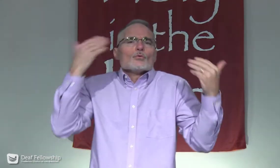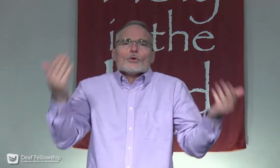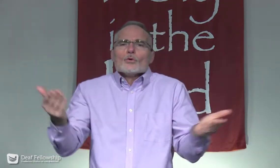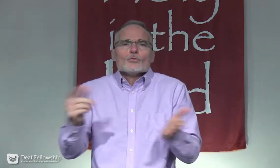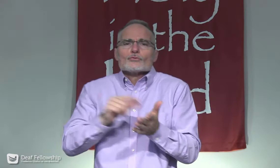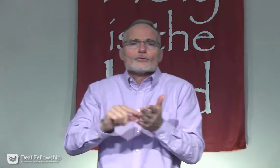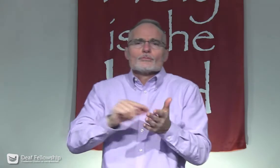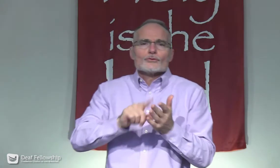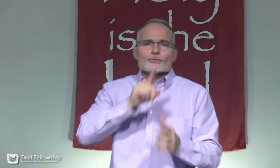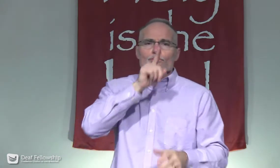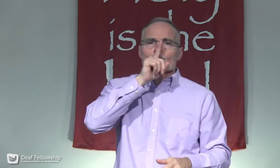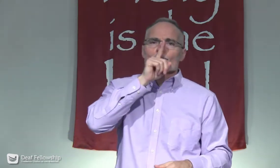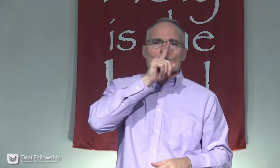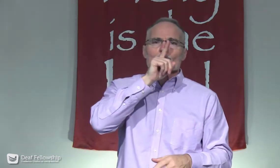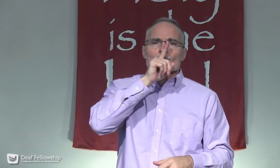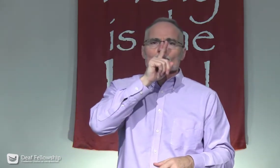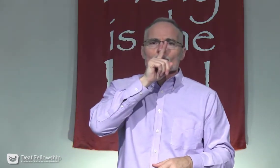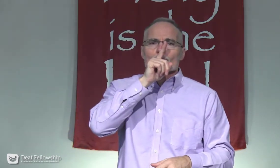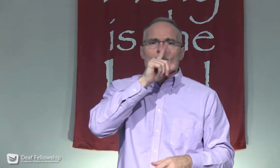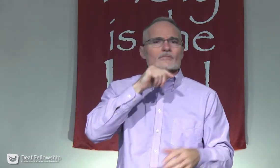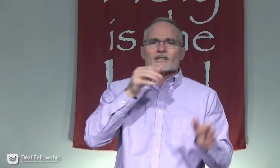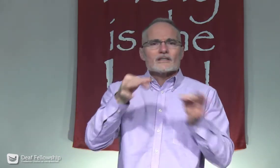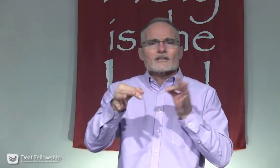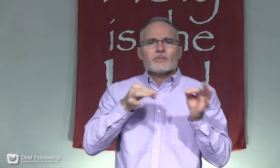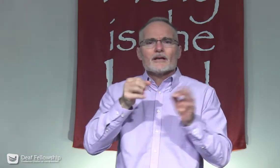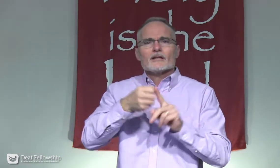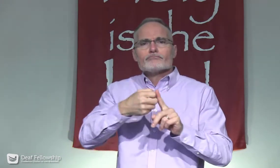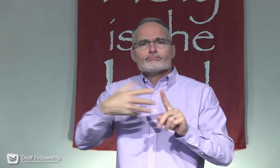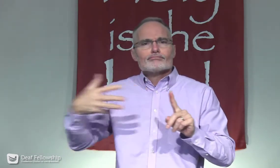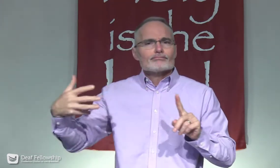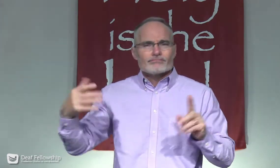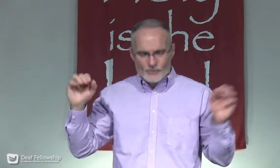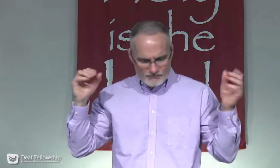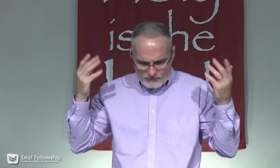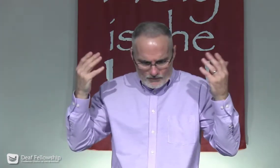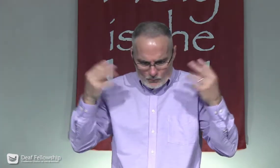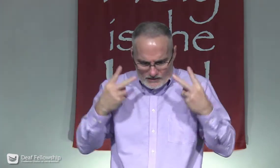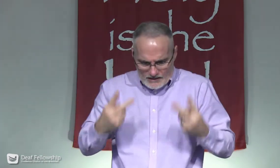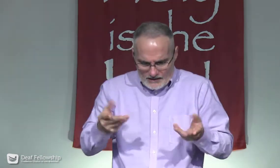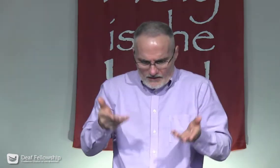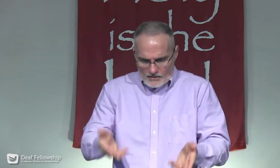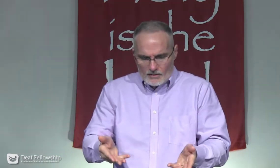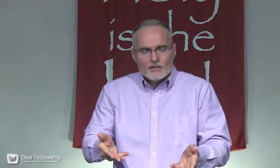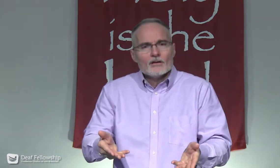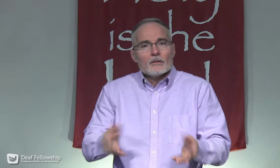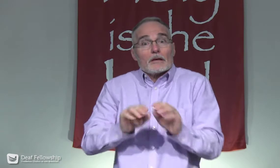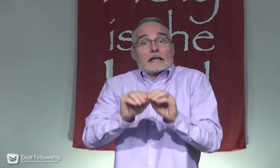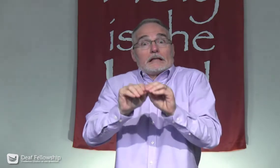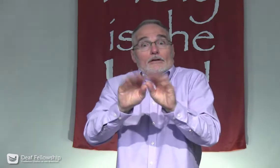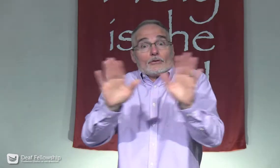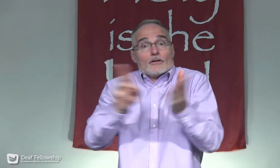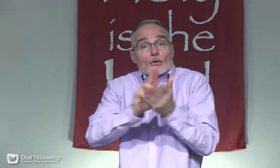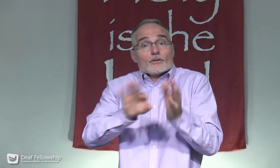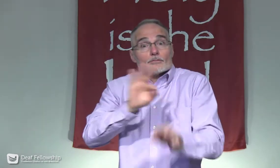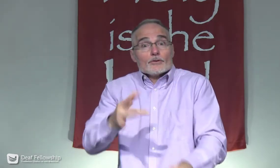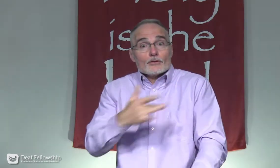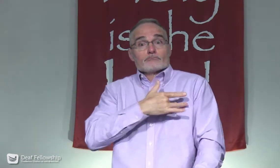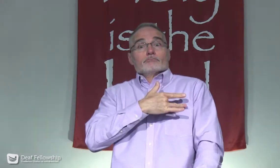how and exactly what happened, we don't know. Scripture doesn't expand on that. But